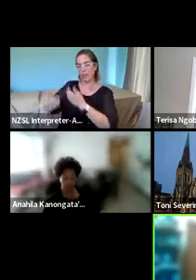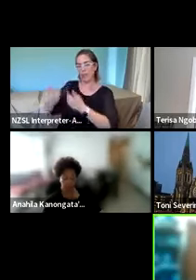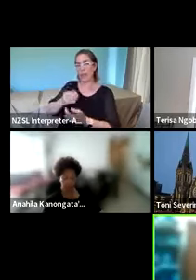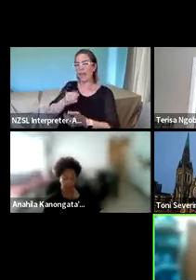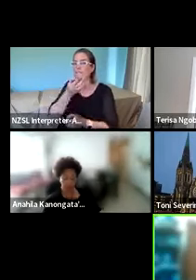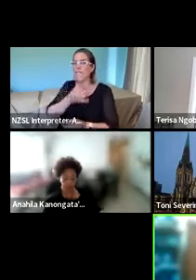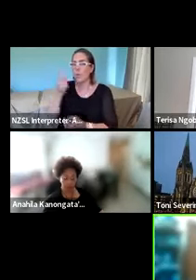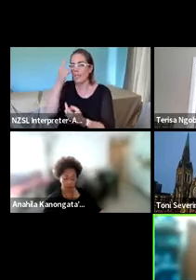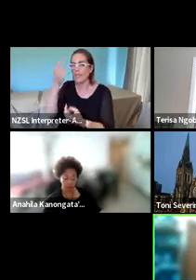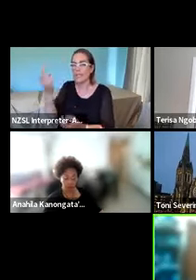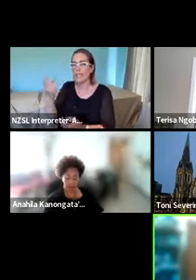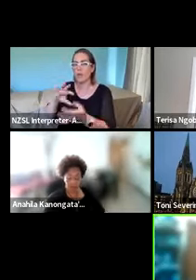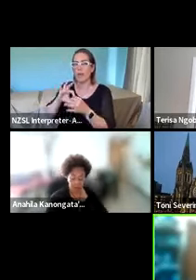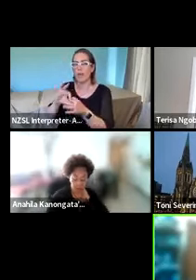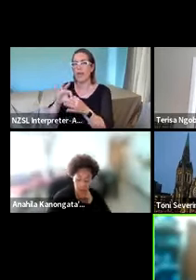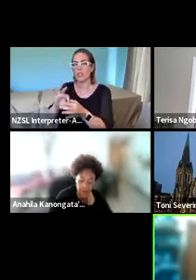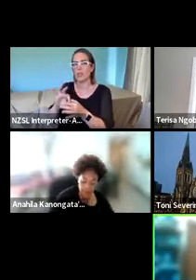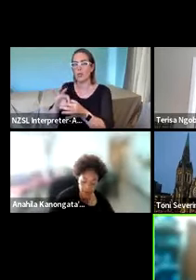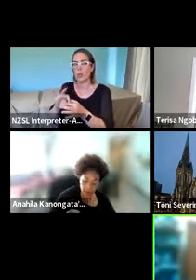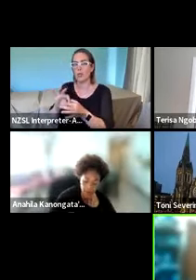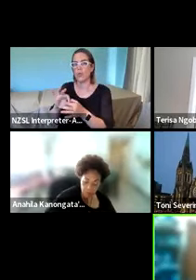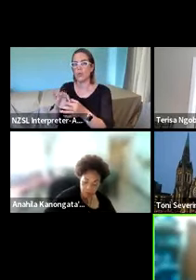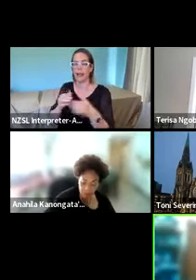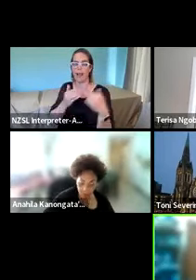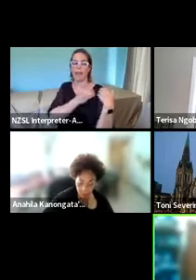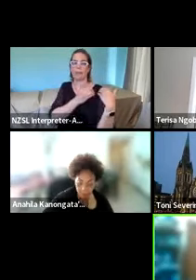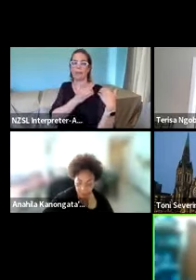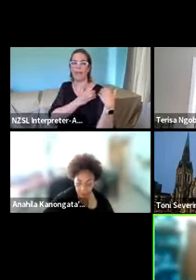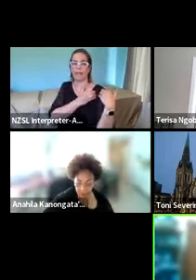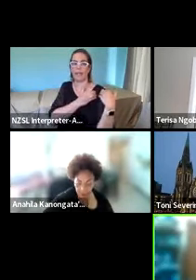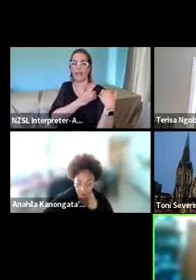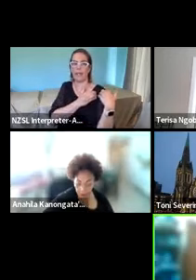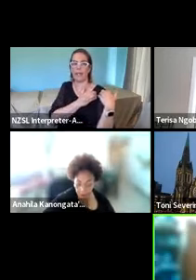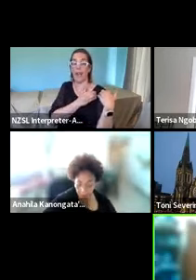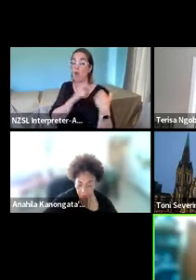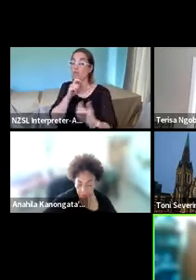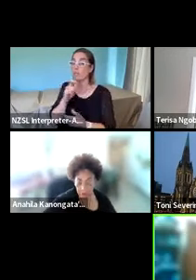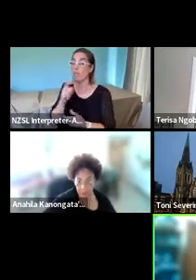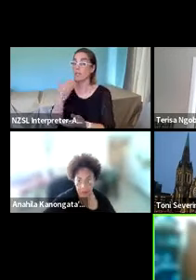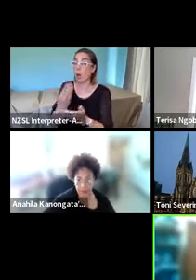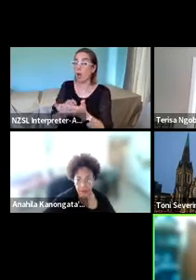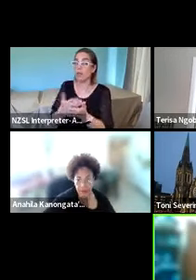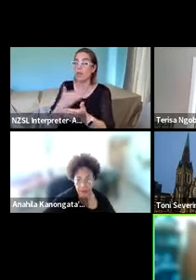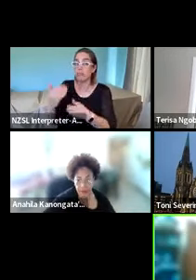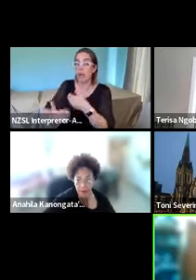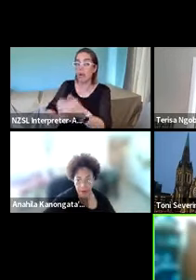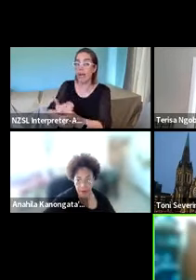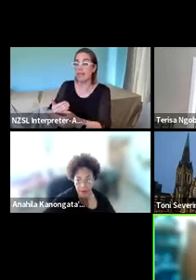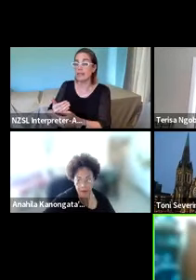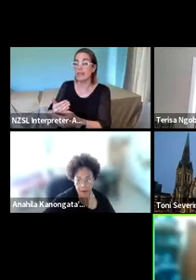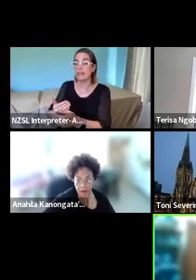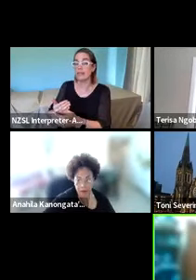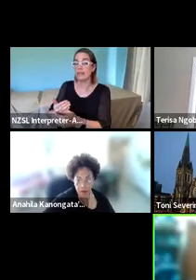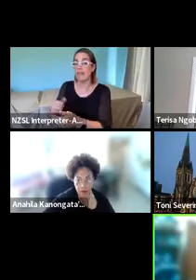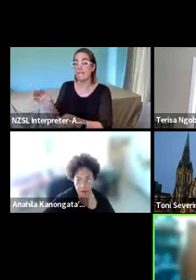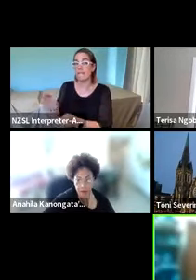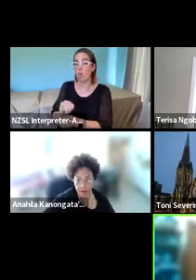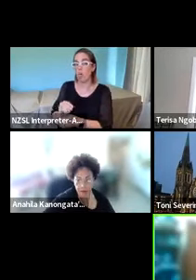ideas around the accountability. So reporting on progress